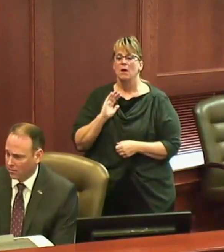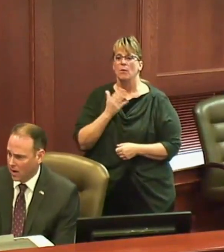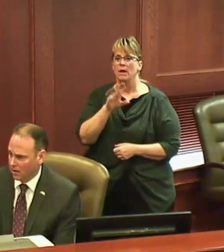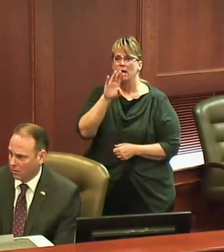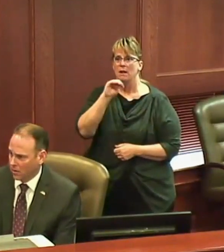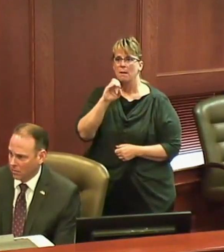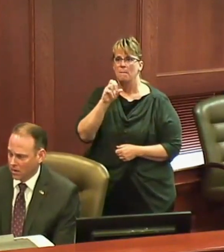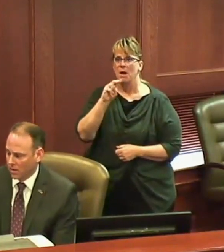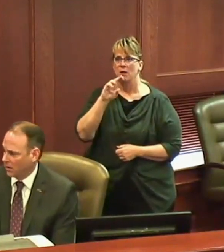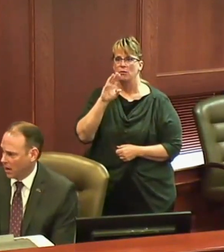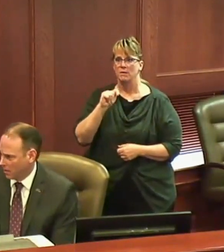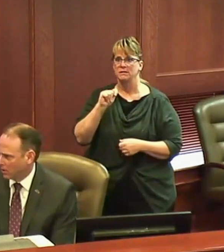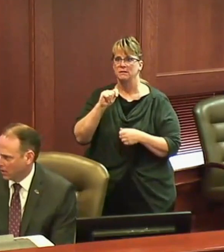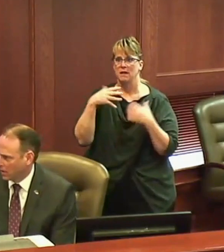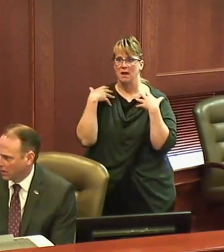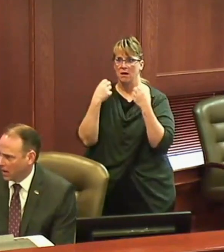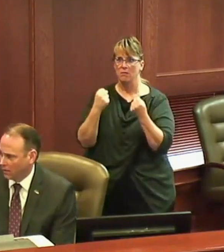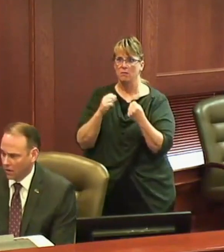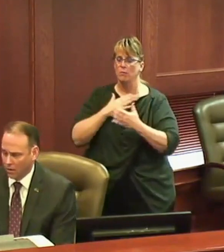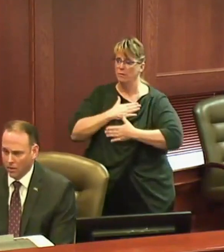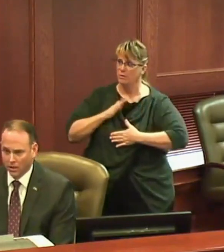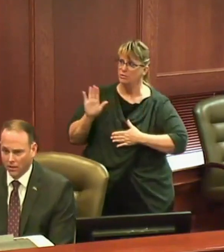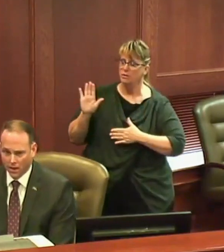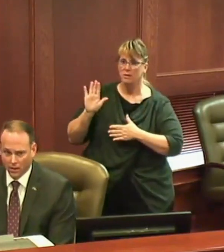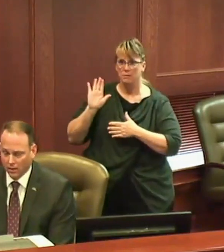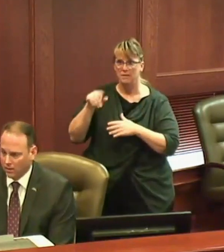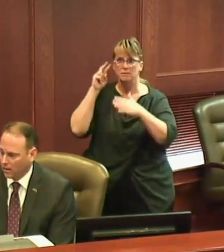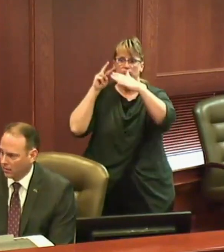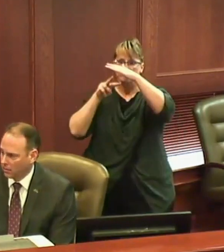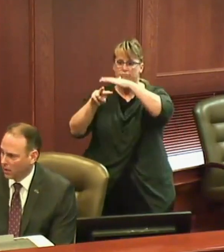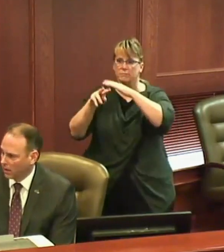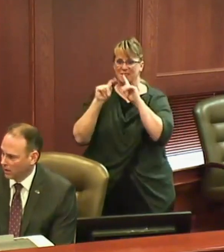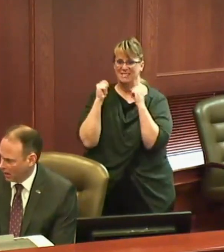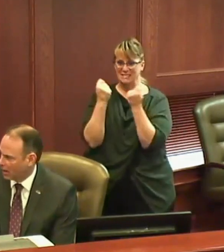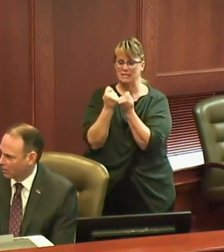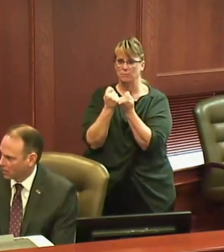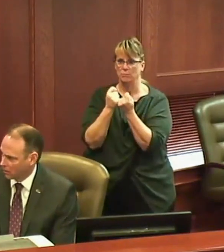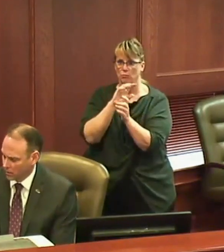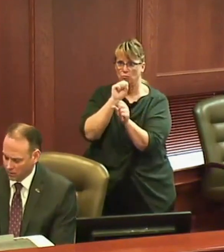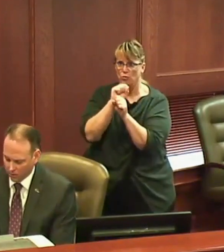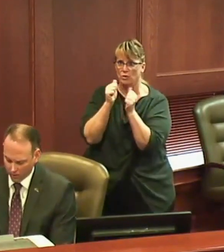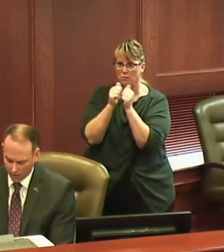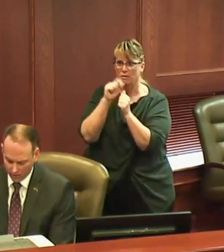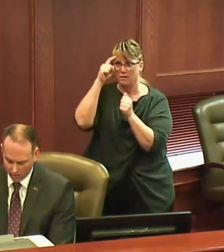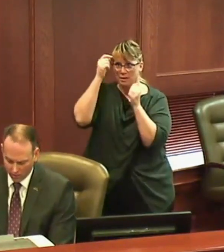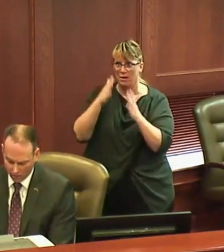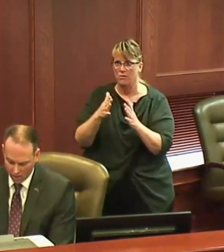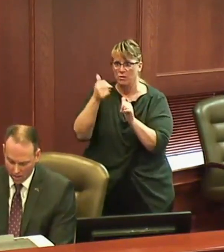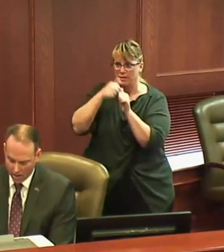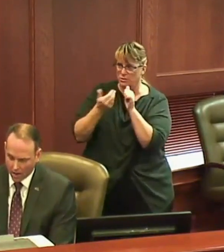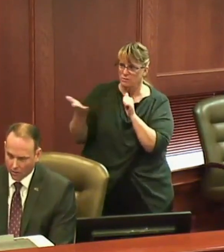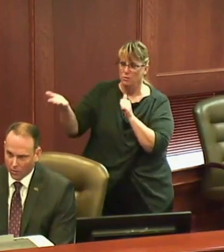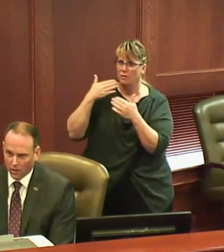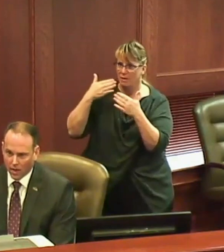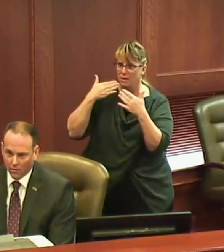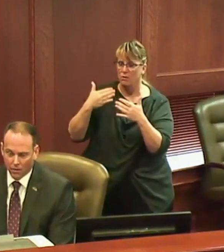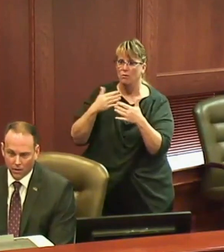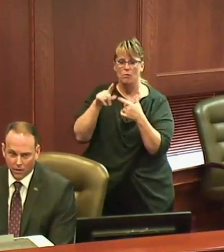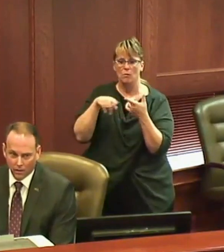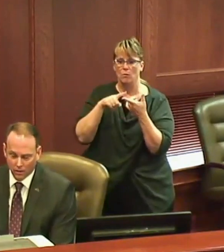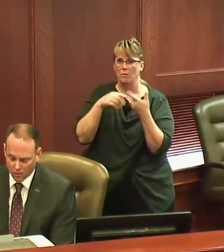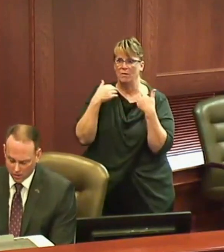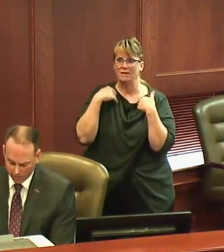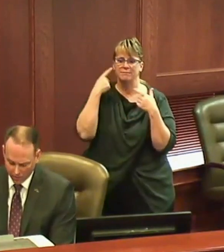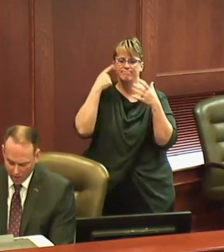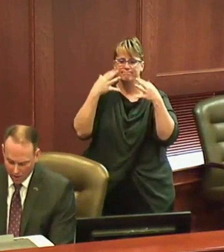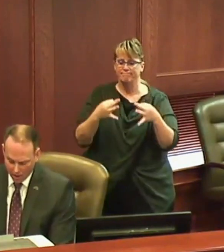endorse this model, and we appreciate the opportunity to have our predictive analytics team engage with each of you as we came to